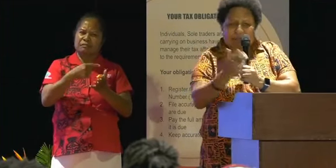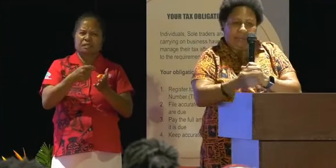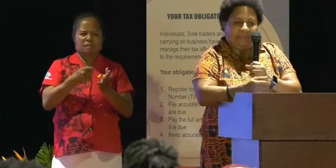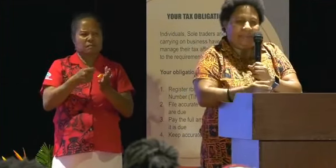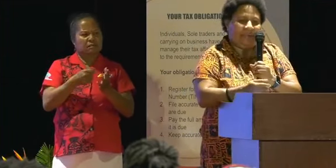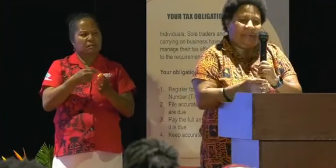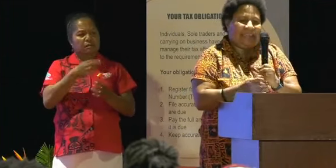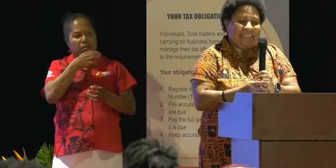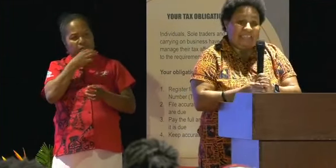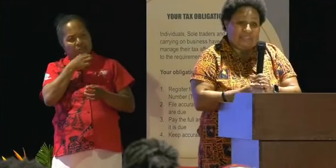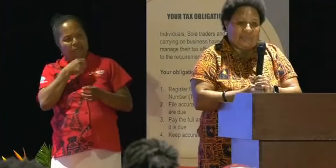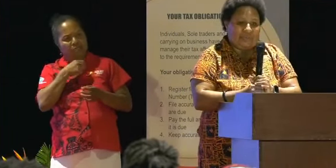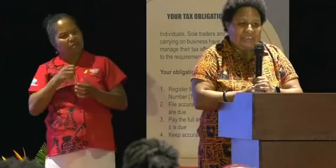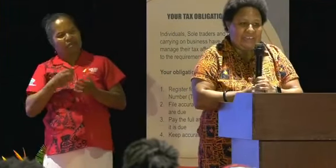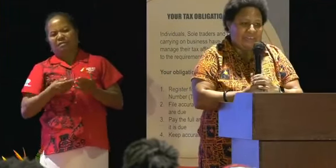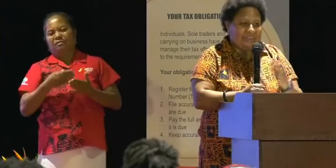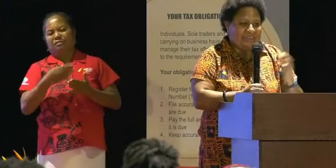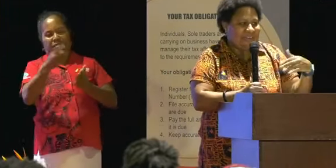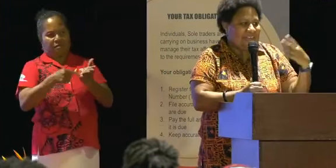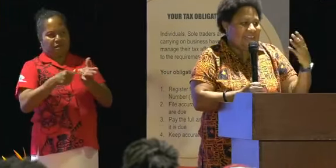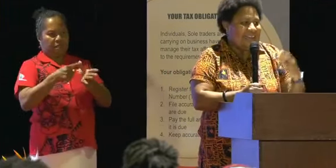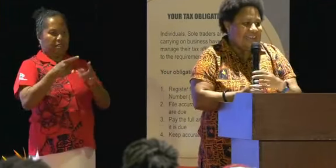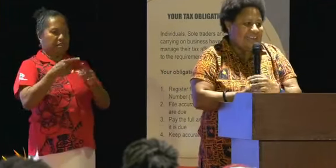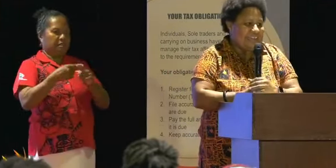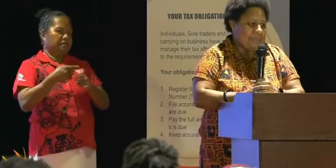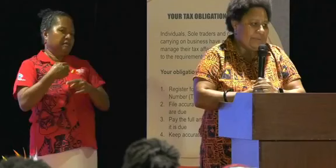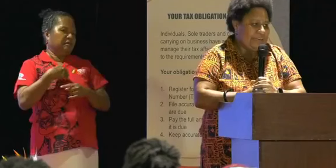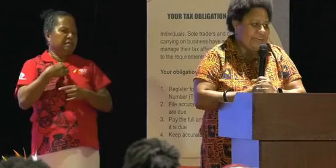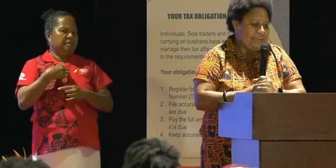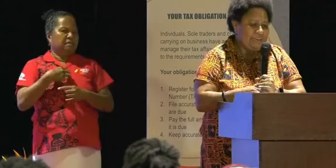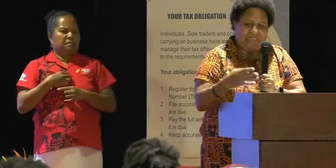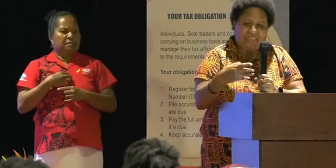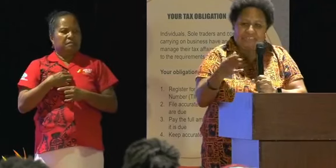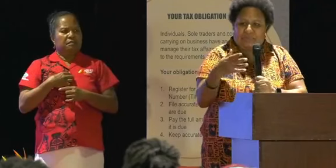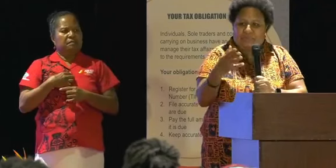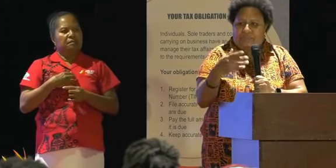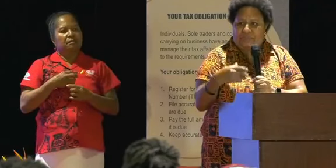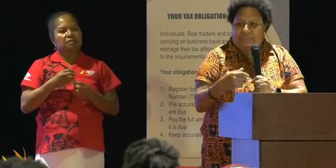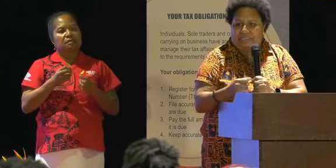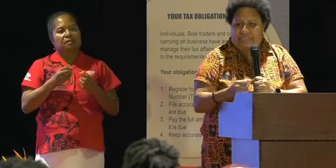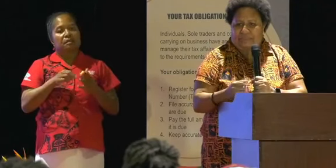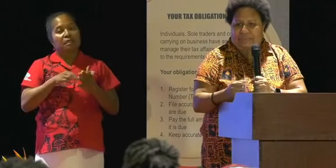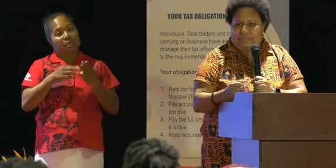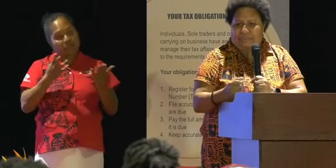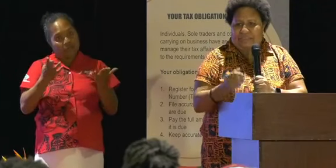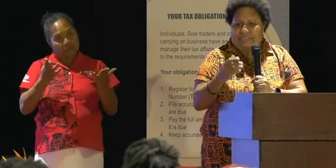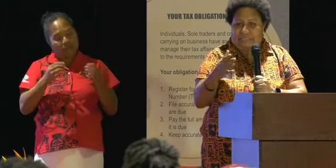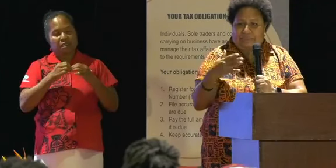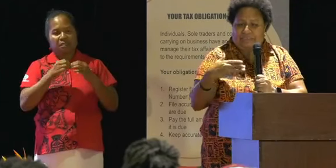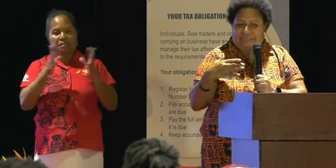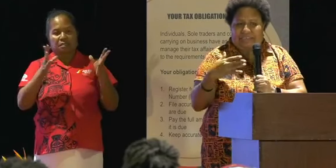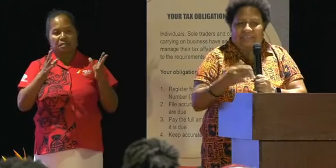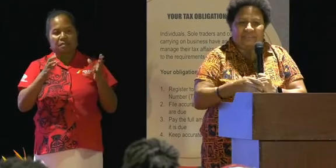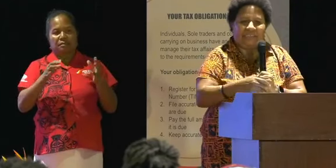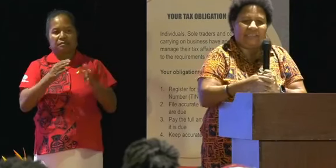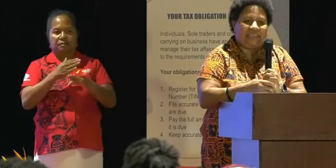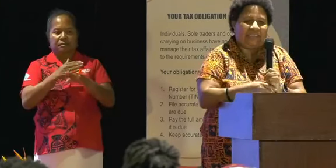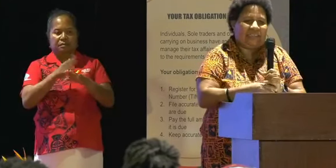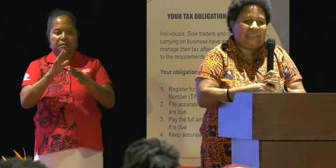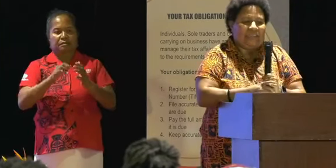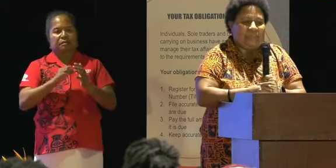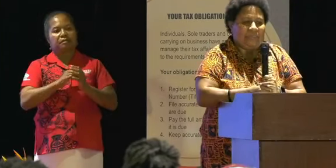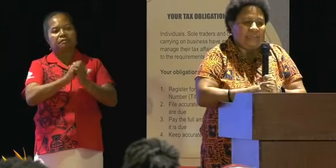to give me pla text to us. So, some pla guy no relationship issues are stop on time on taxpayers and